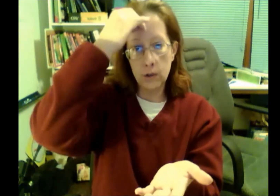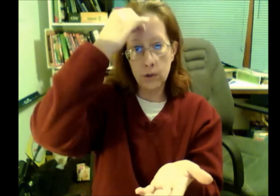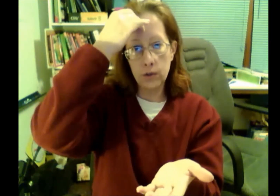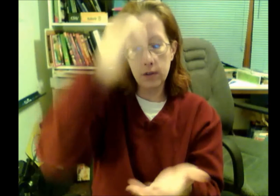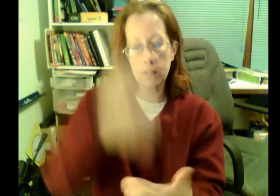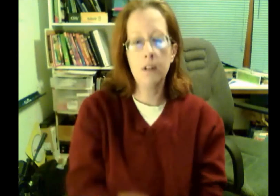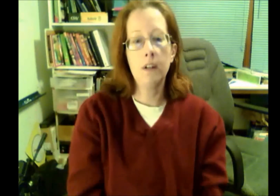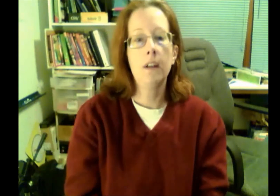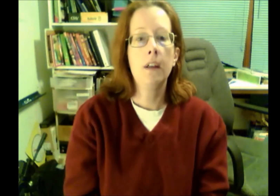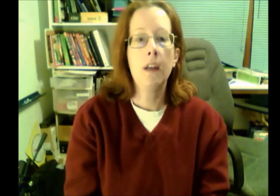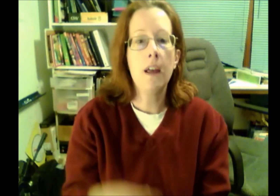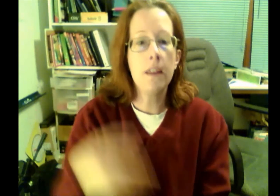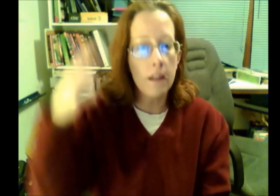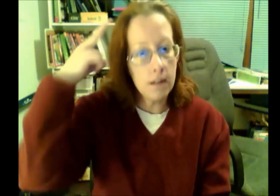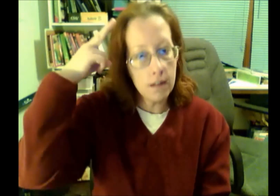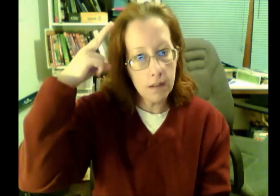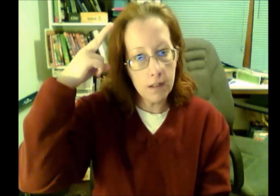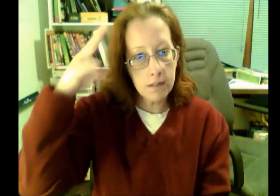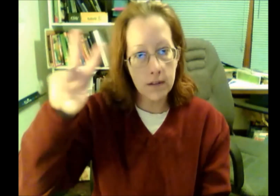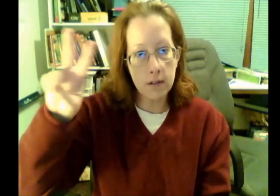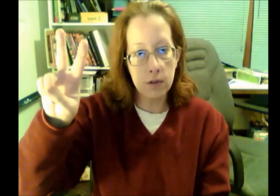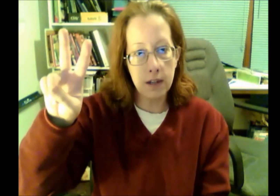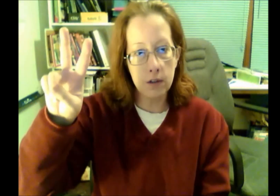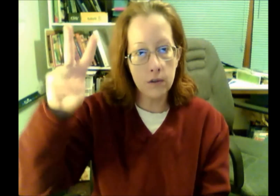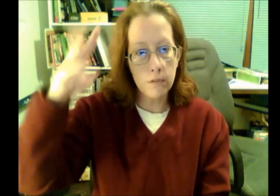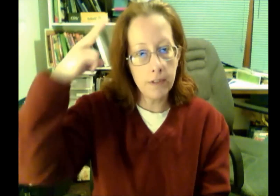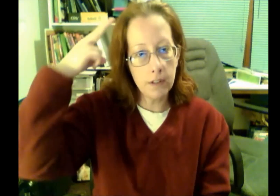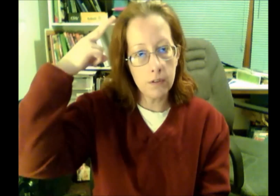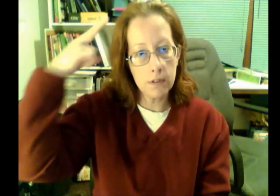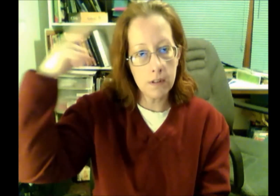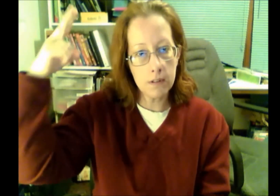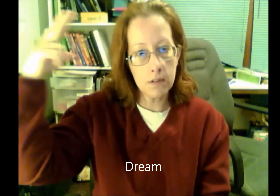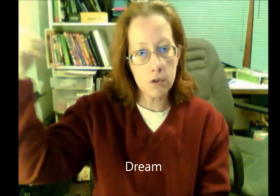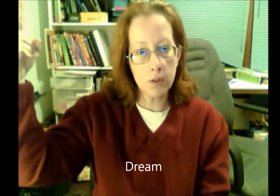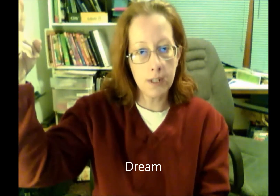learn. And then this, you take your two fingers, this is dream.